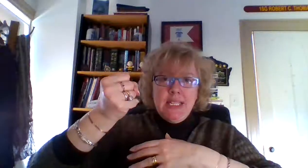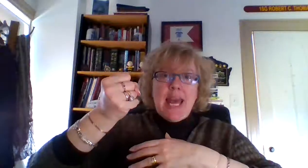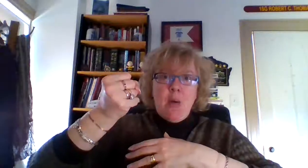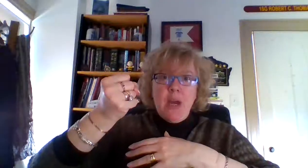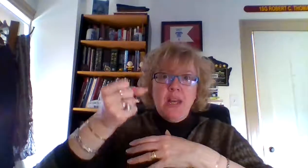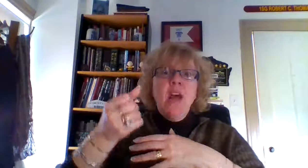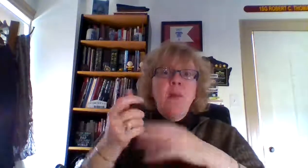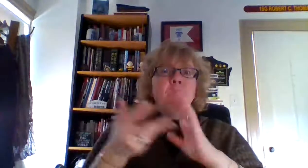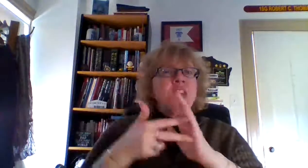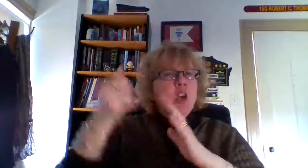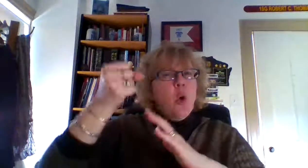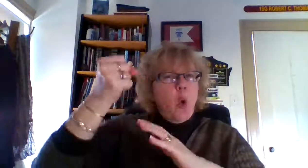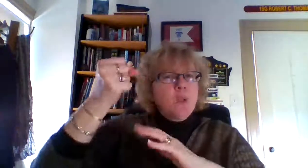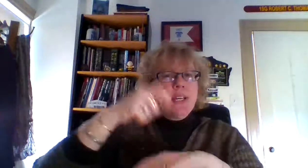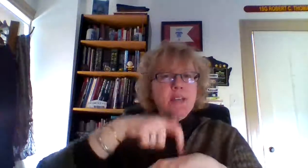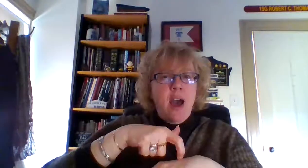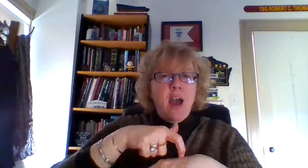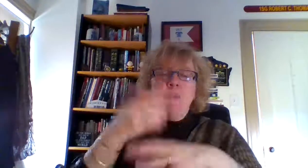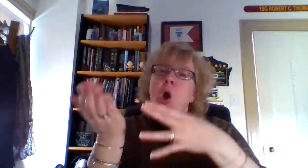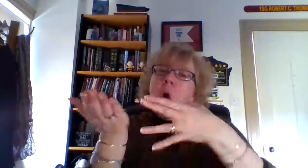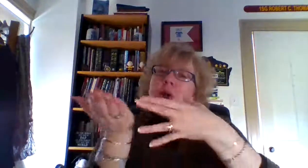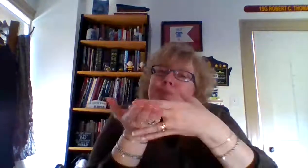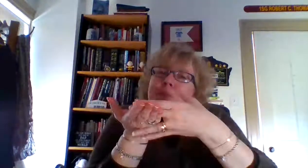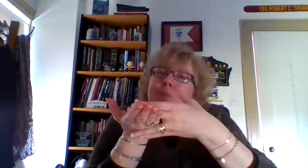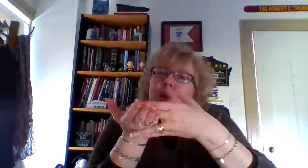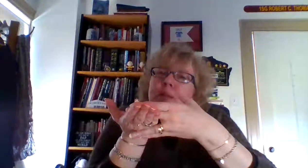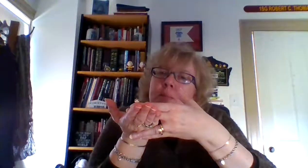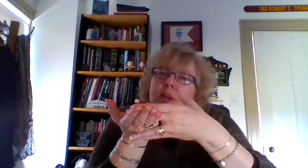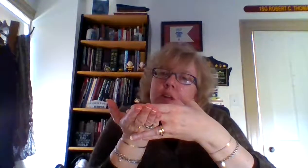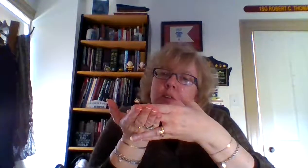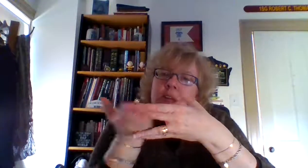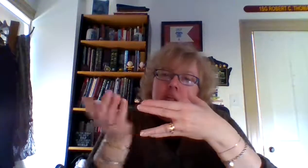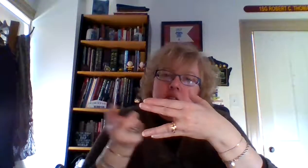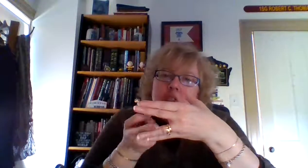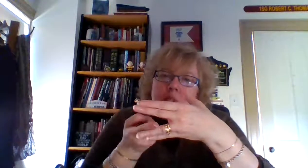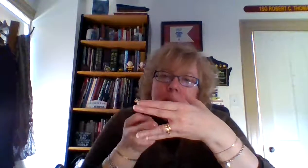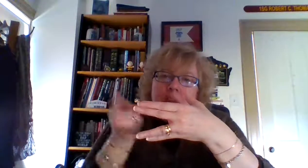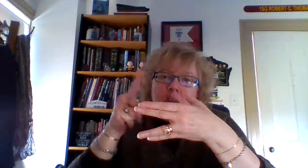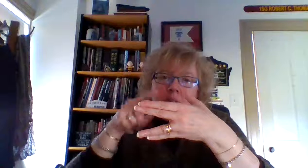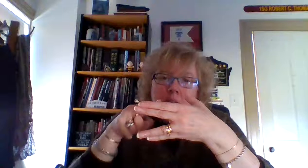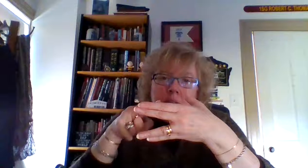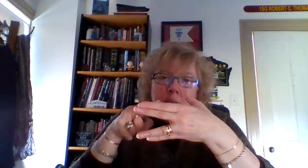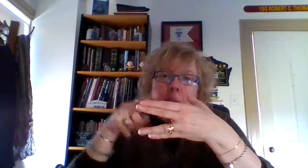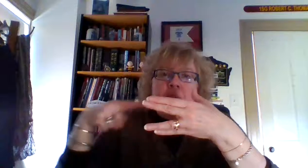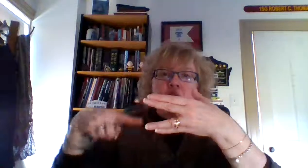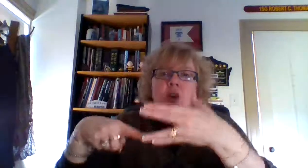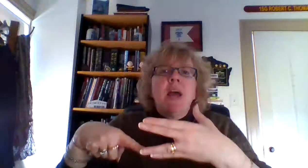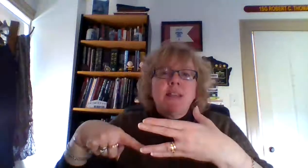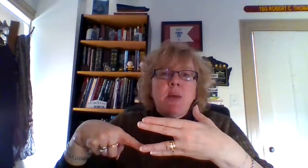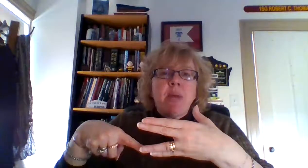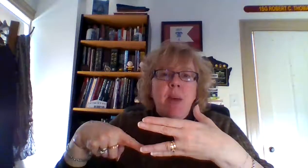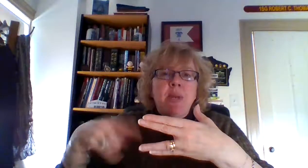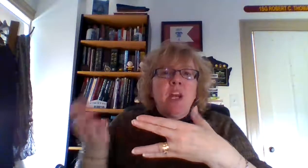That one. Means like you're holding time, or it's right in the middle. You're going to do something. Something happened here. Something happened